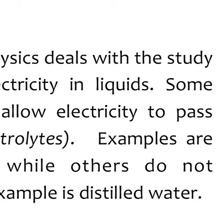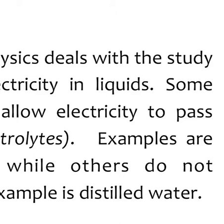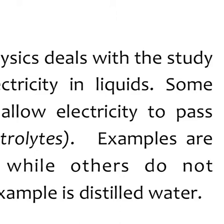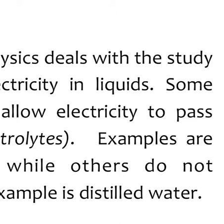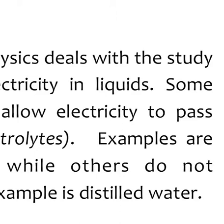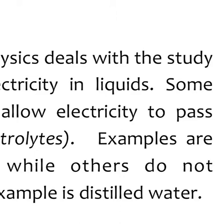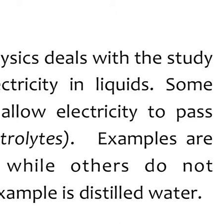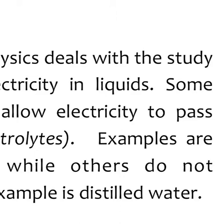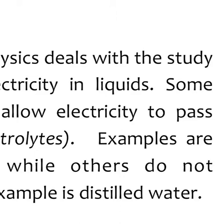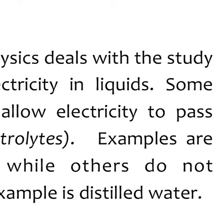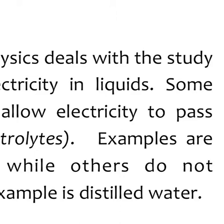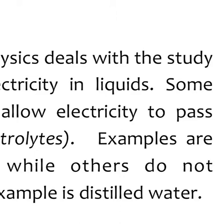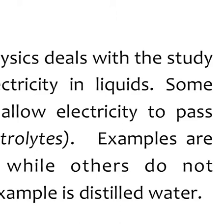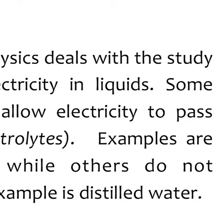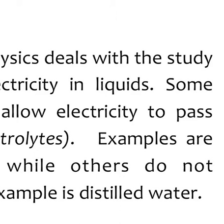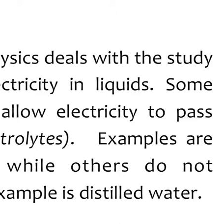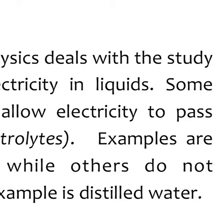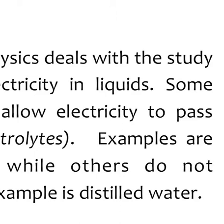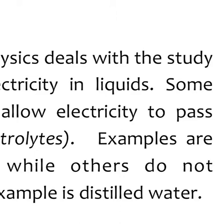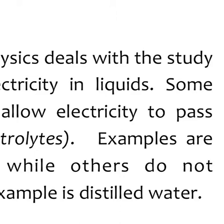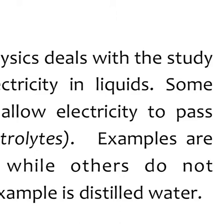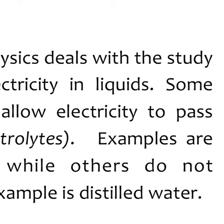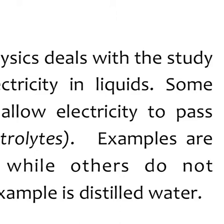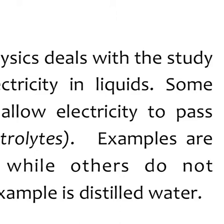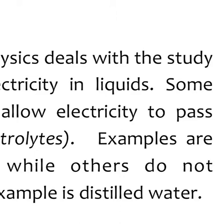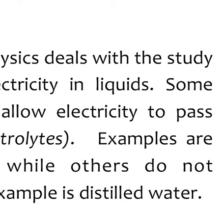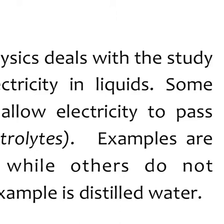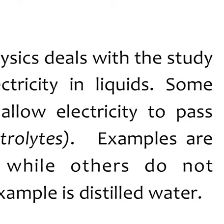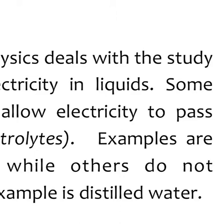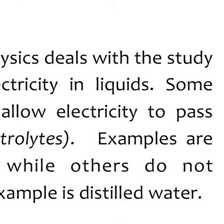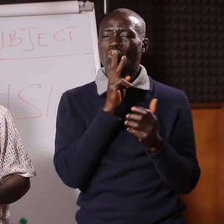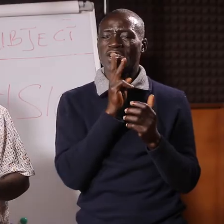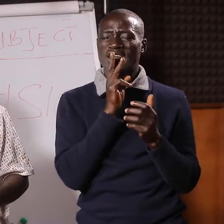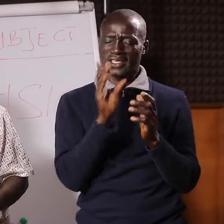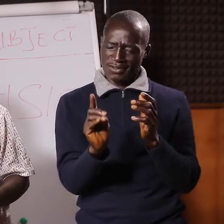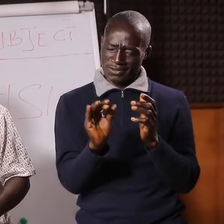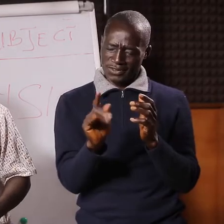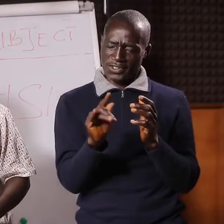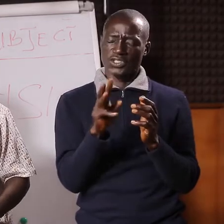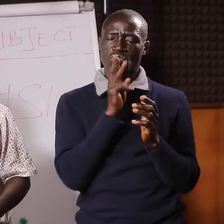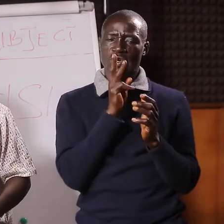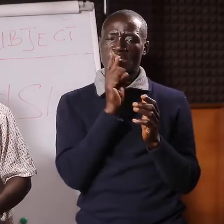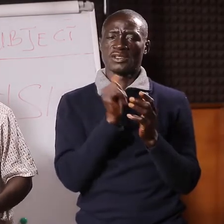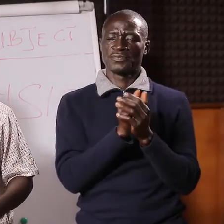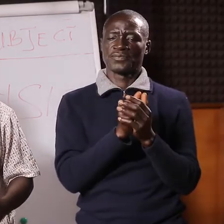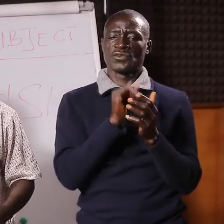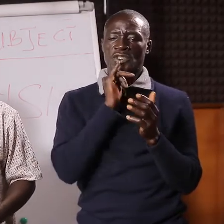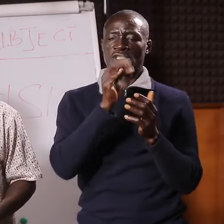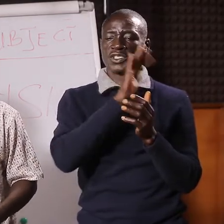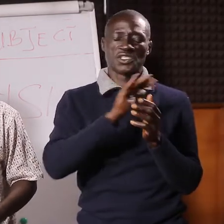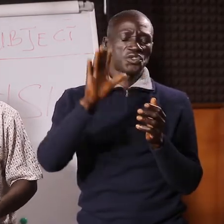non-electrolytes. An example is distilled water. A distilled water is